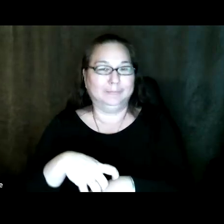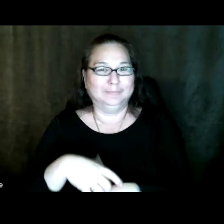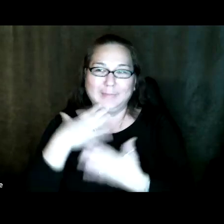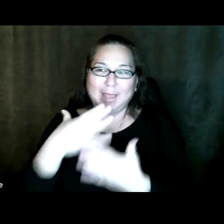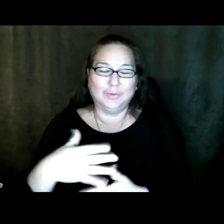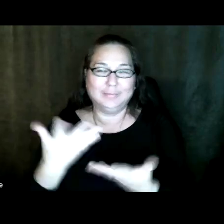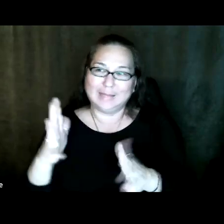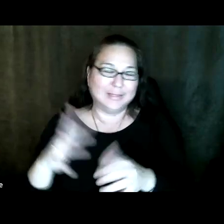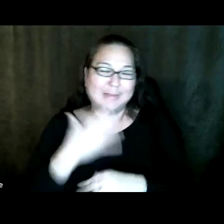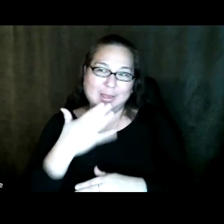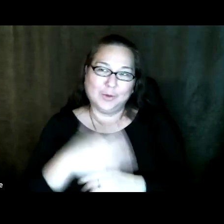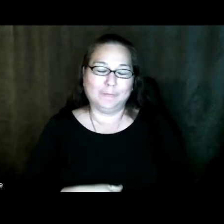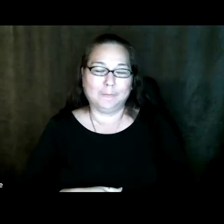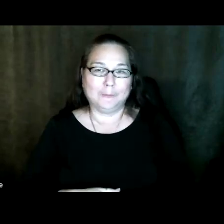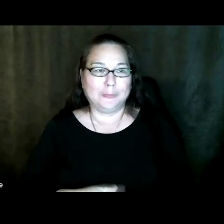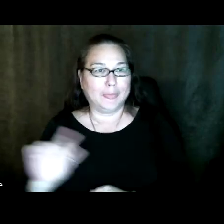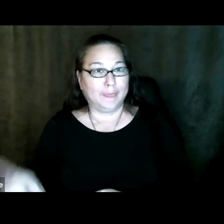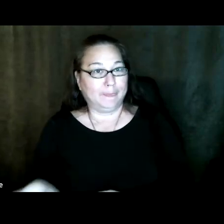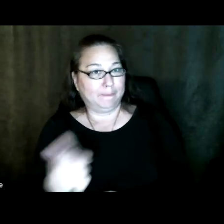Dr. Hawkins? Just